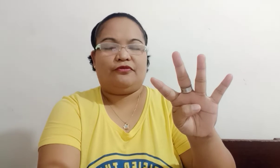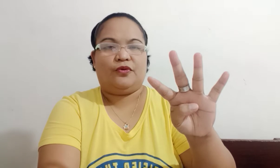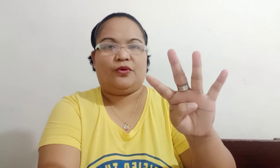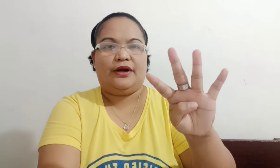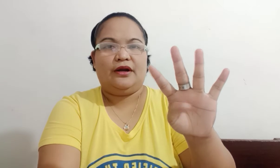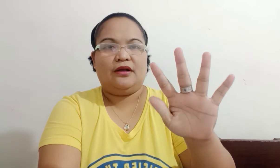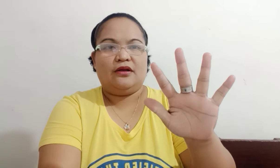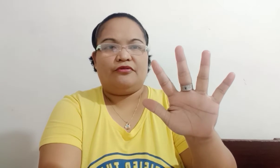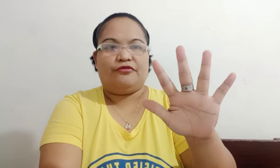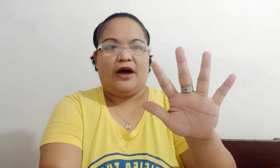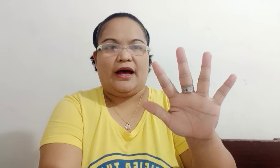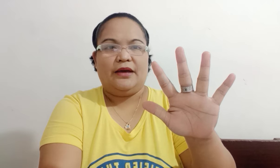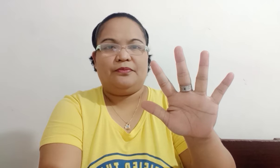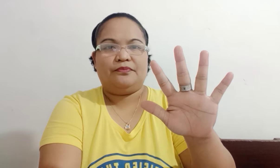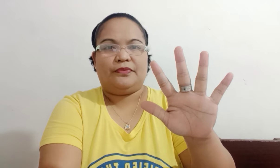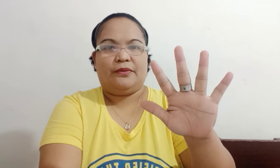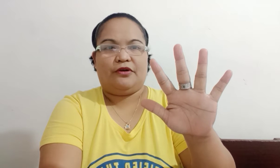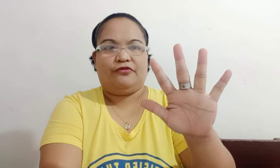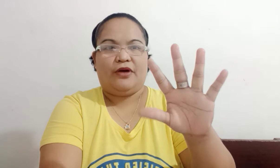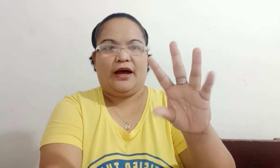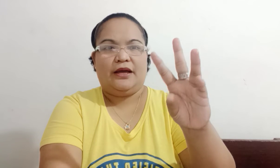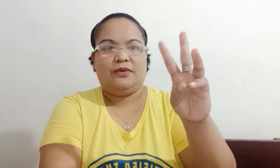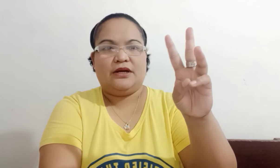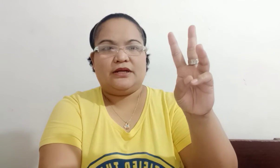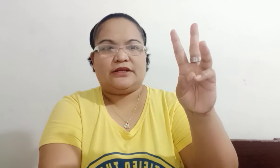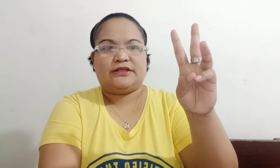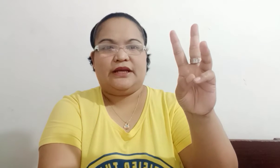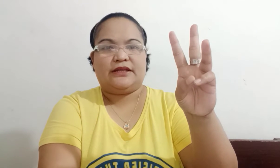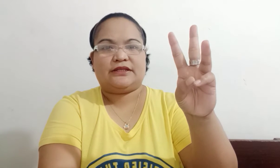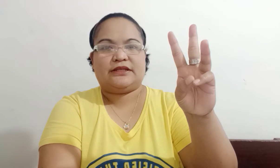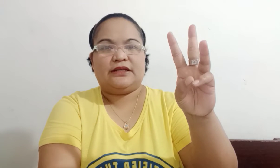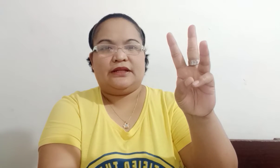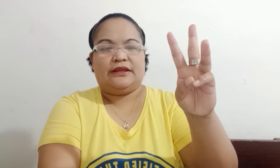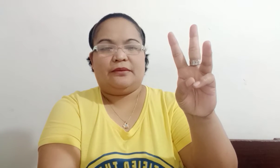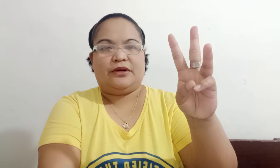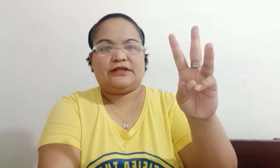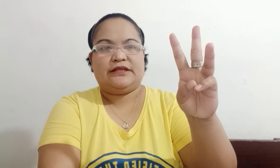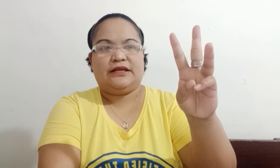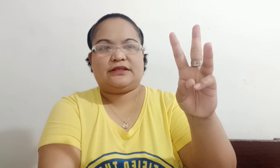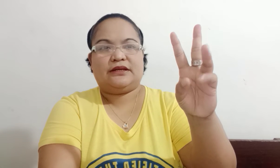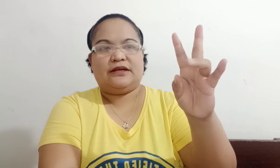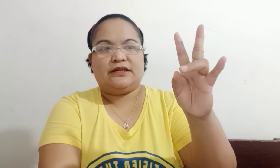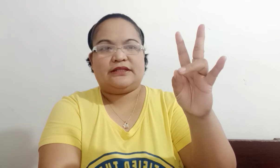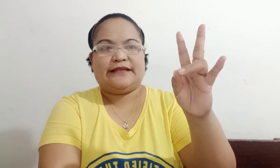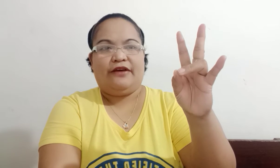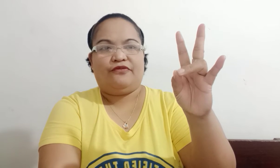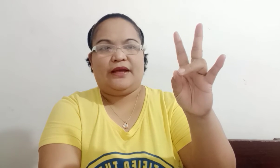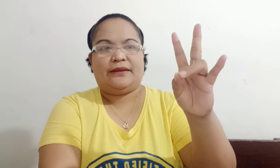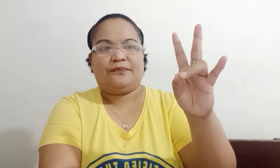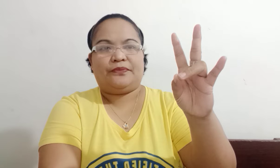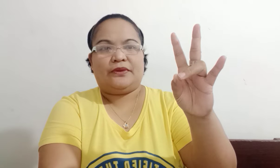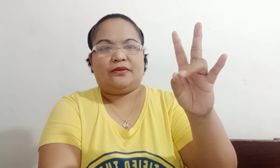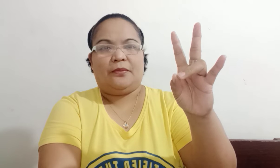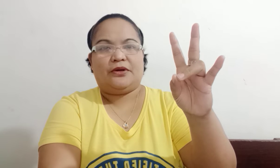4. 5. Number 5. 6. Number 6. 7. Number